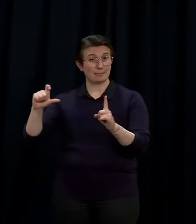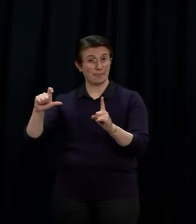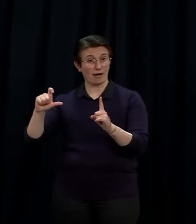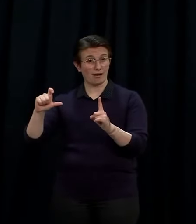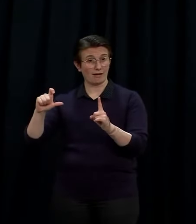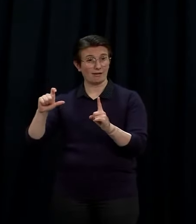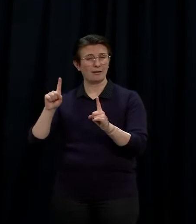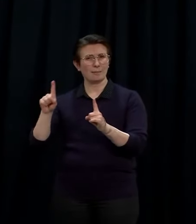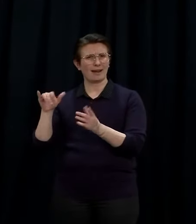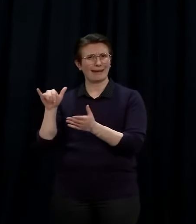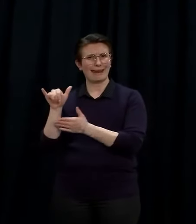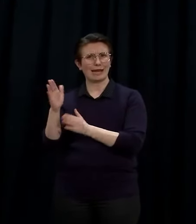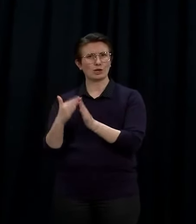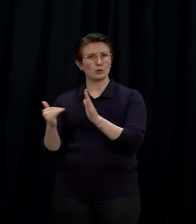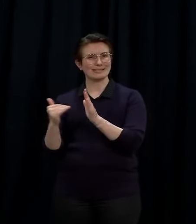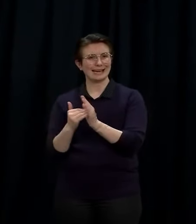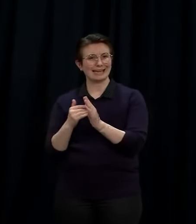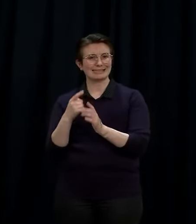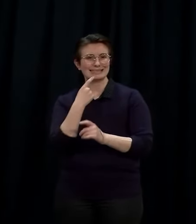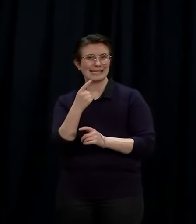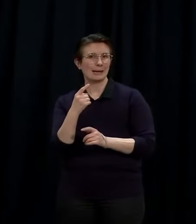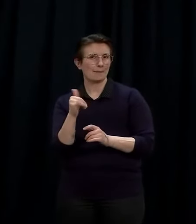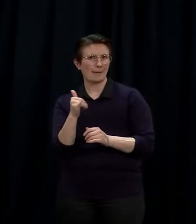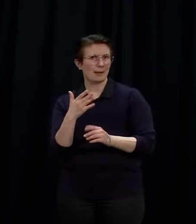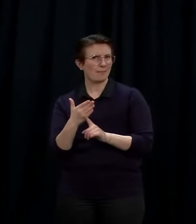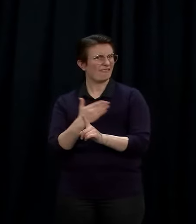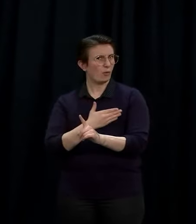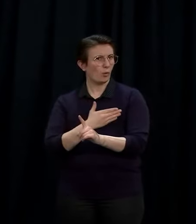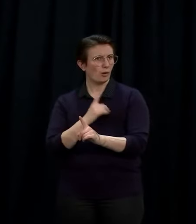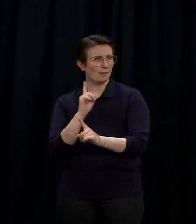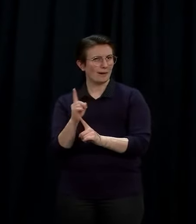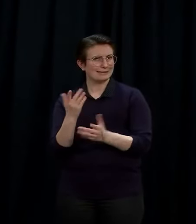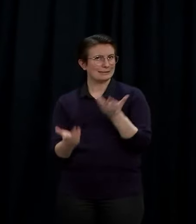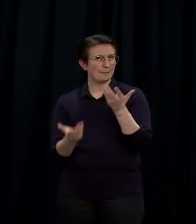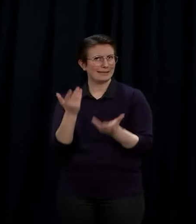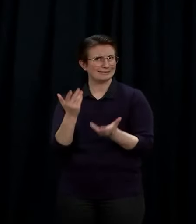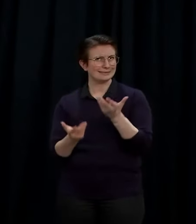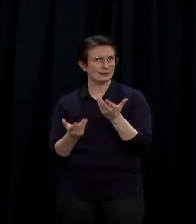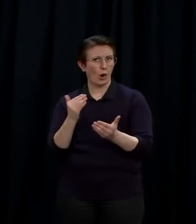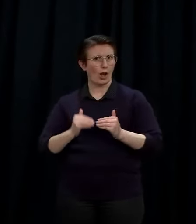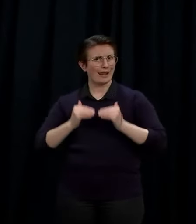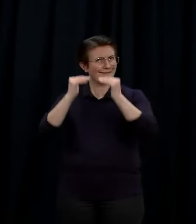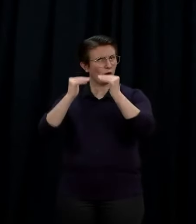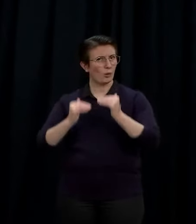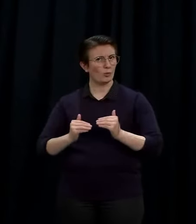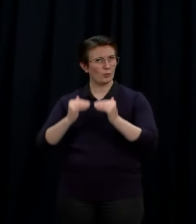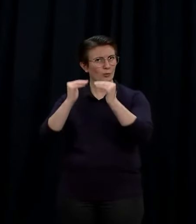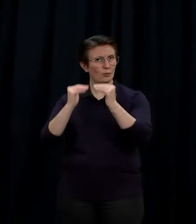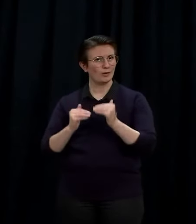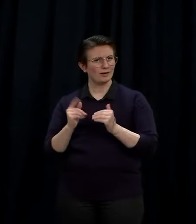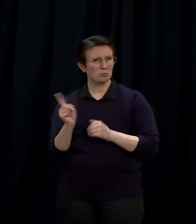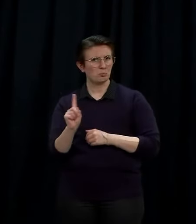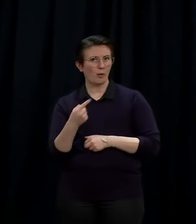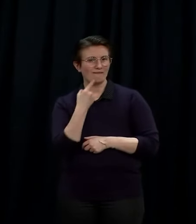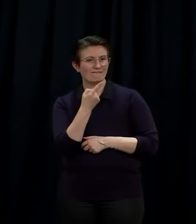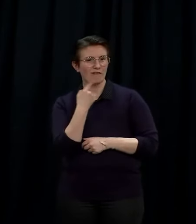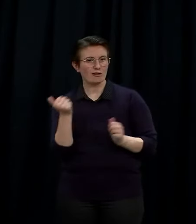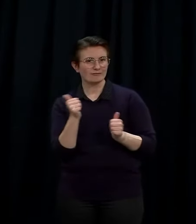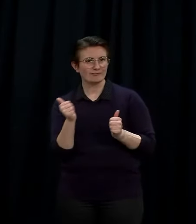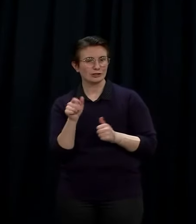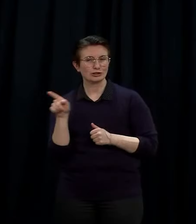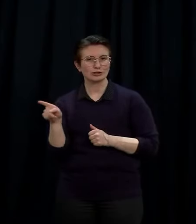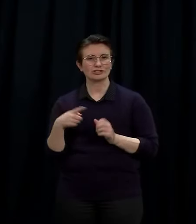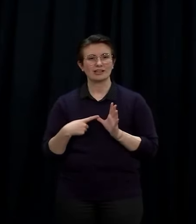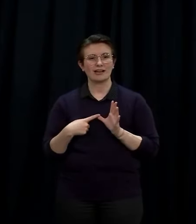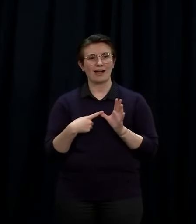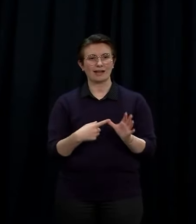So are you giving advice to the airlines on what to expect? Where do you think this is coming from? And what we haven't received any advice, so we've given no